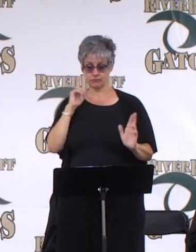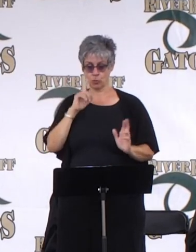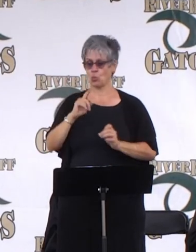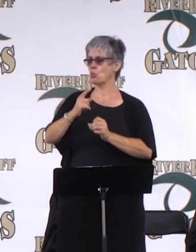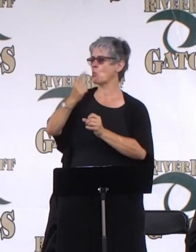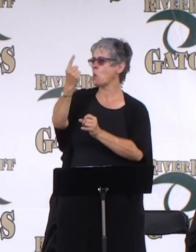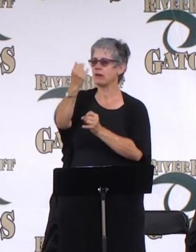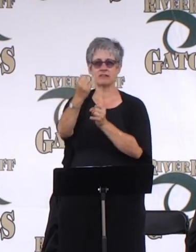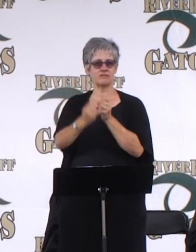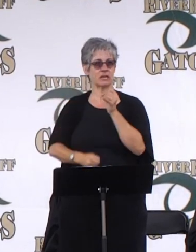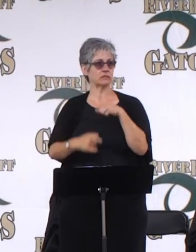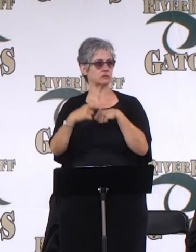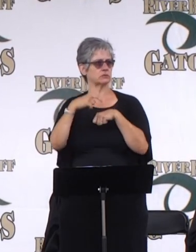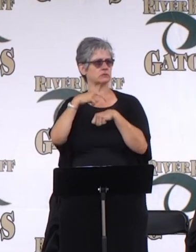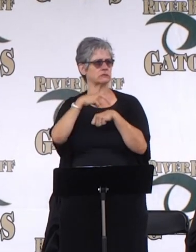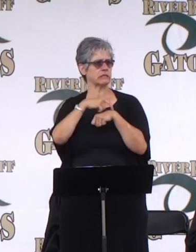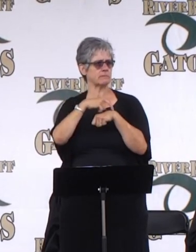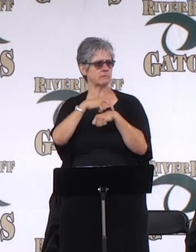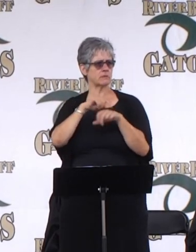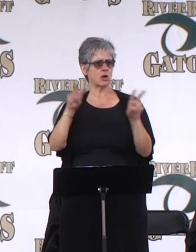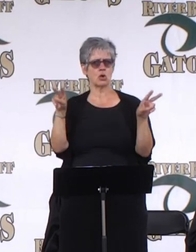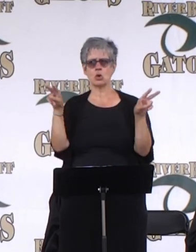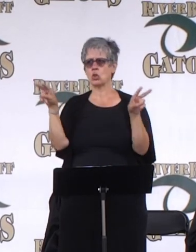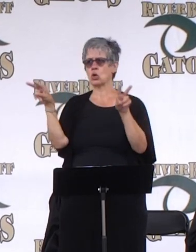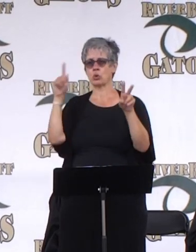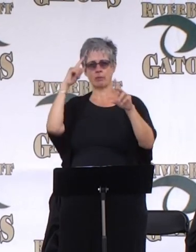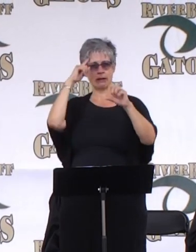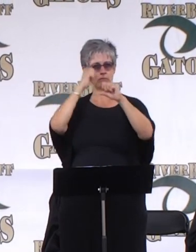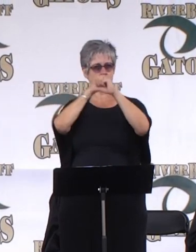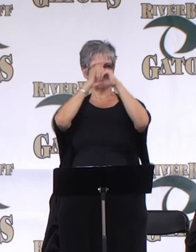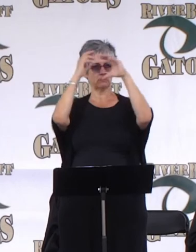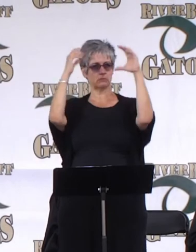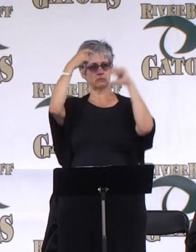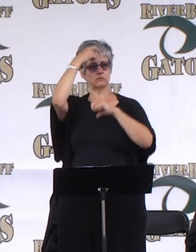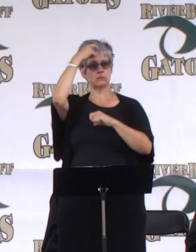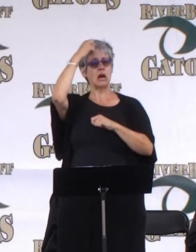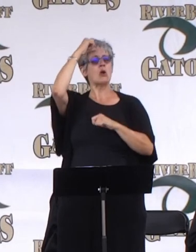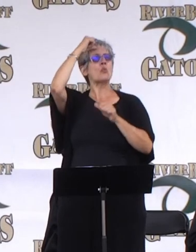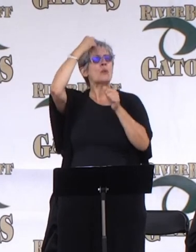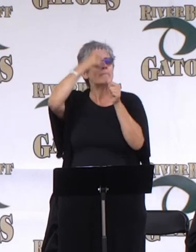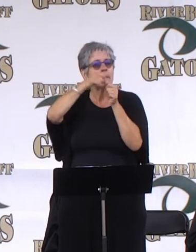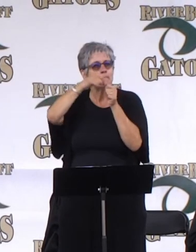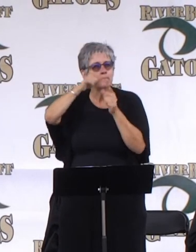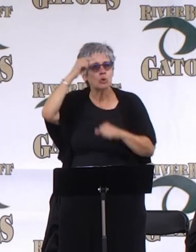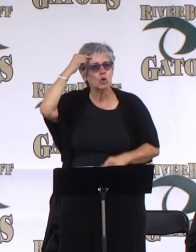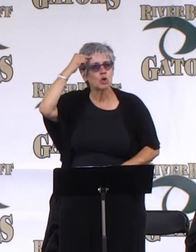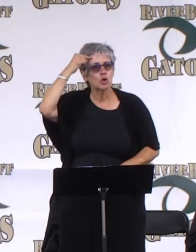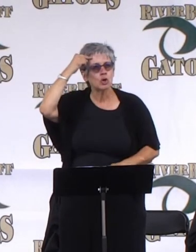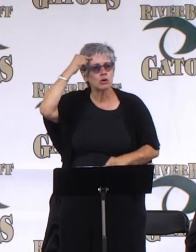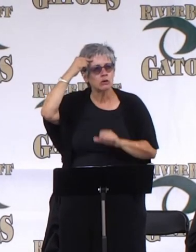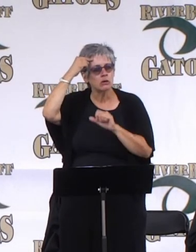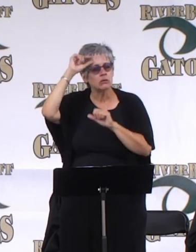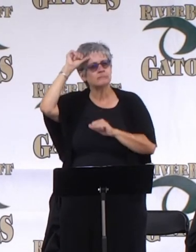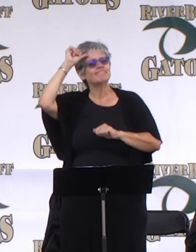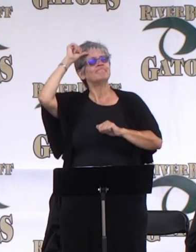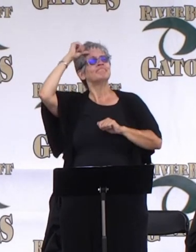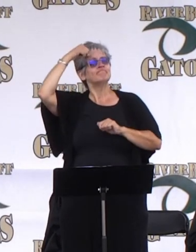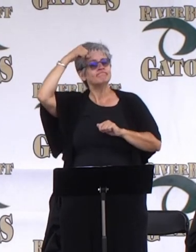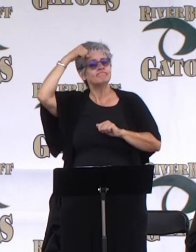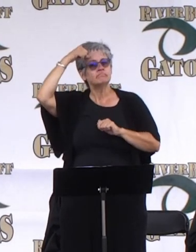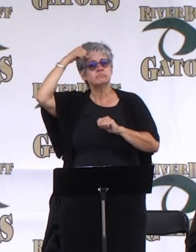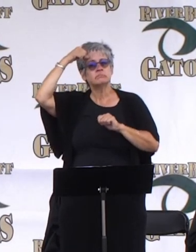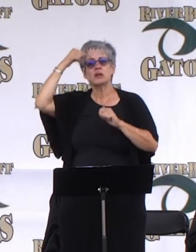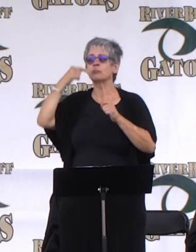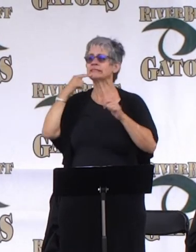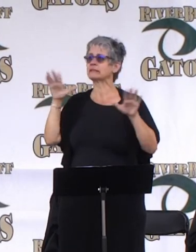final time, look around and etch this picture in your mind as we bid goodbye to everyone, our classmates, parents, and